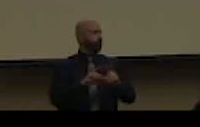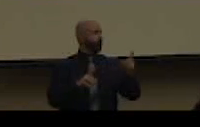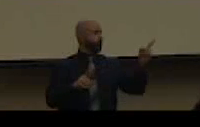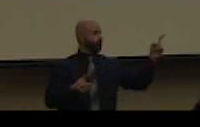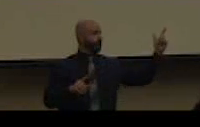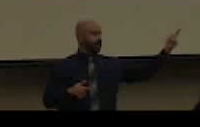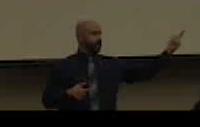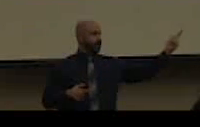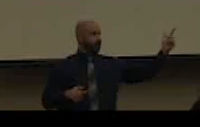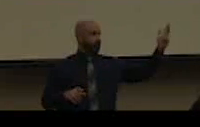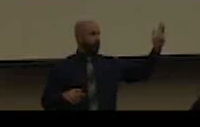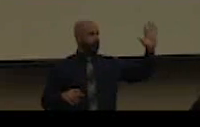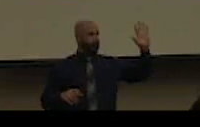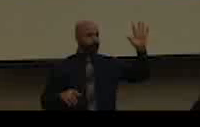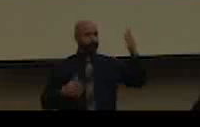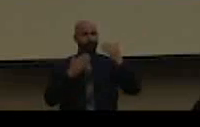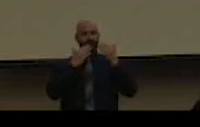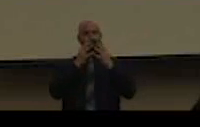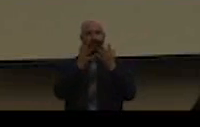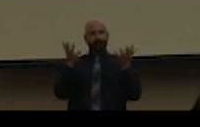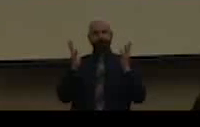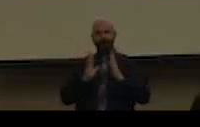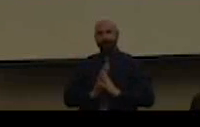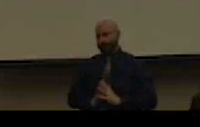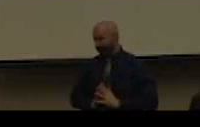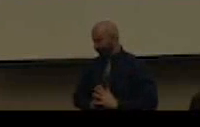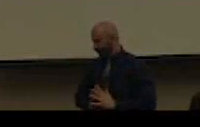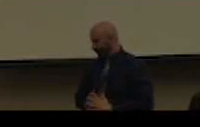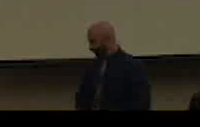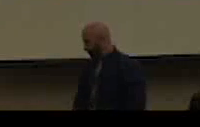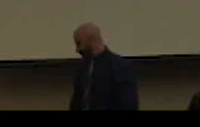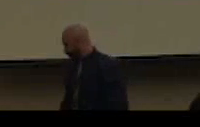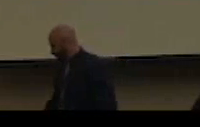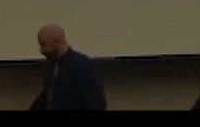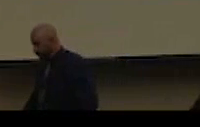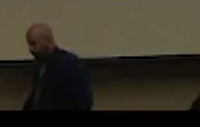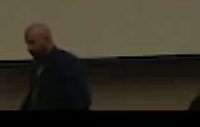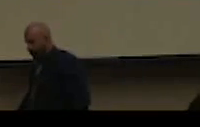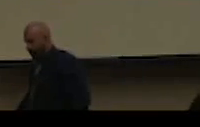Thank you, everyone. Bye.